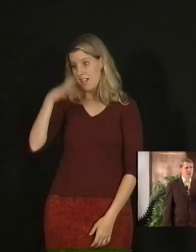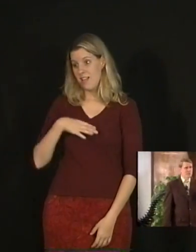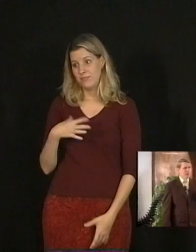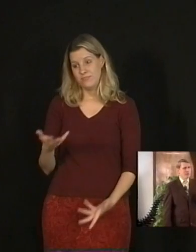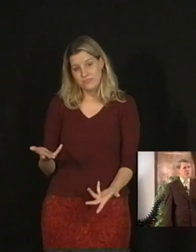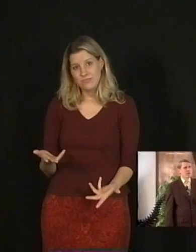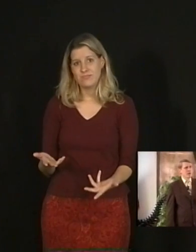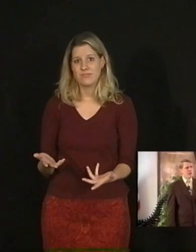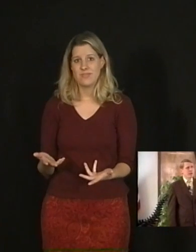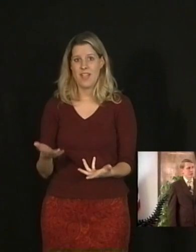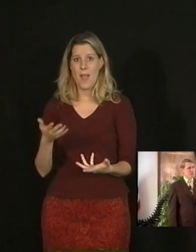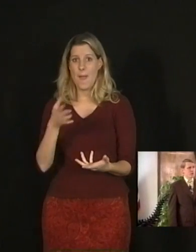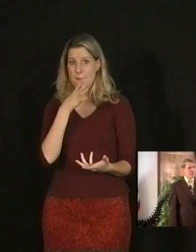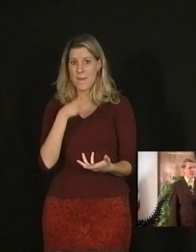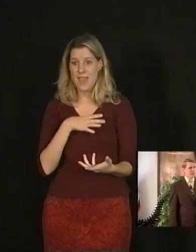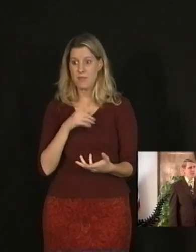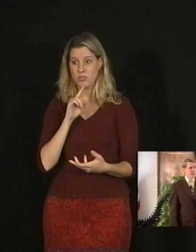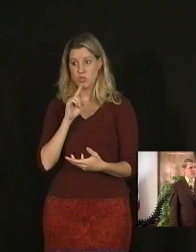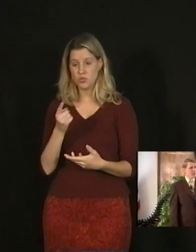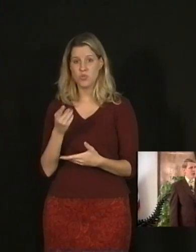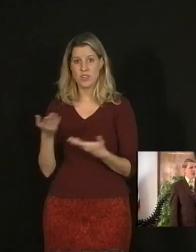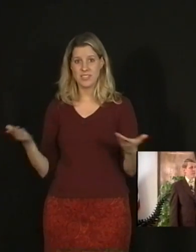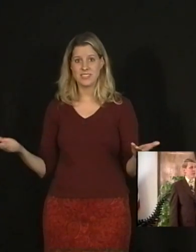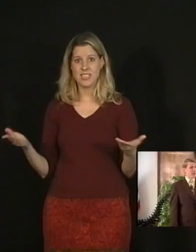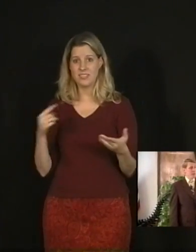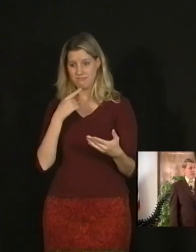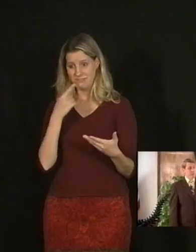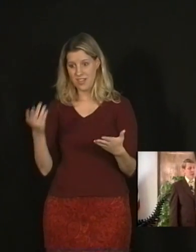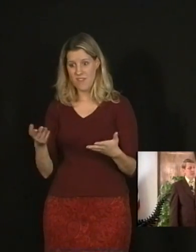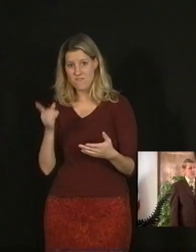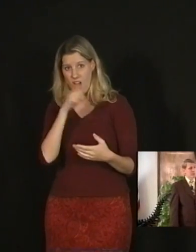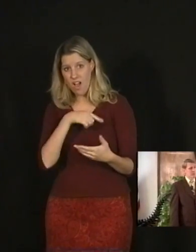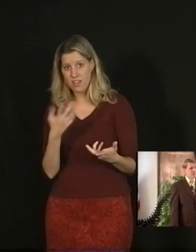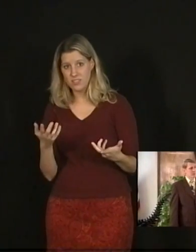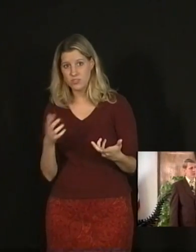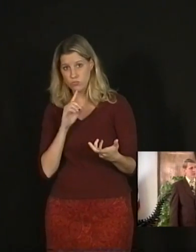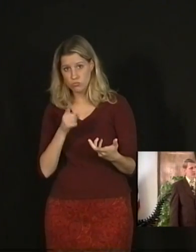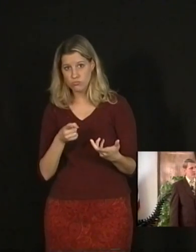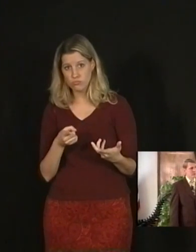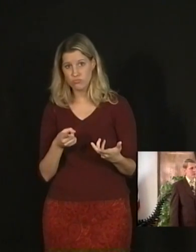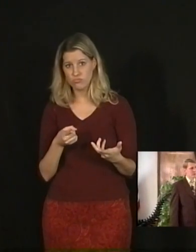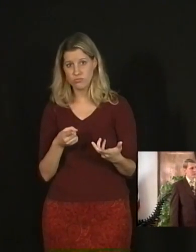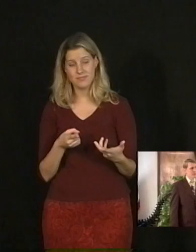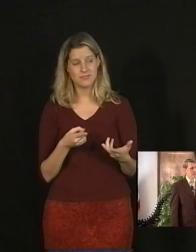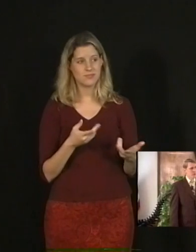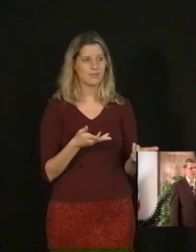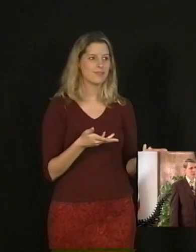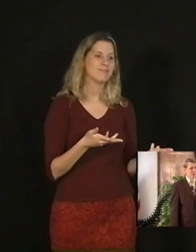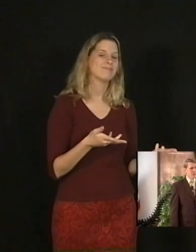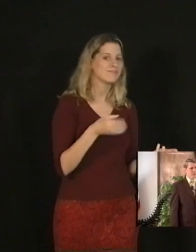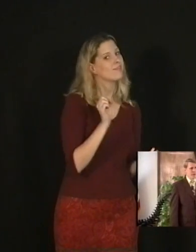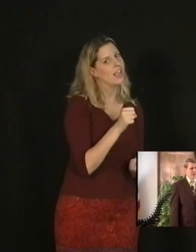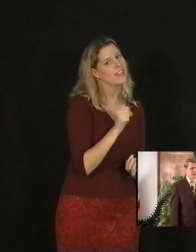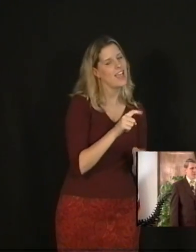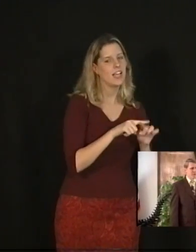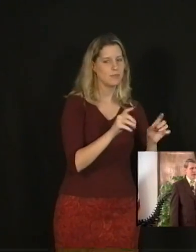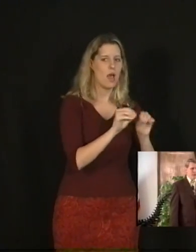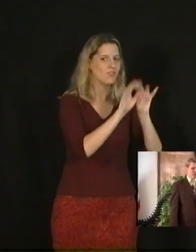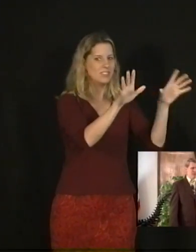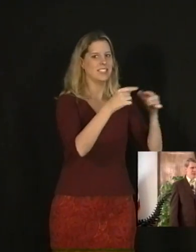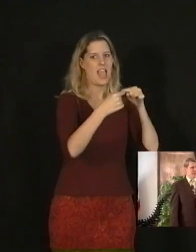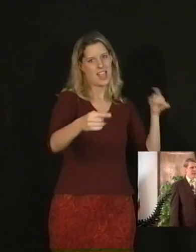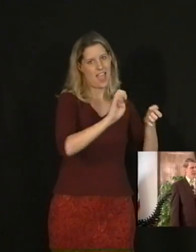And the guy said, well, ma'am, is it true that these things mentioned here are false? She said, well, yes,